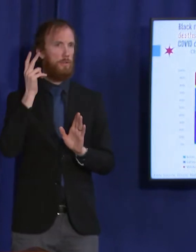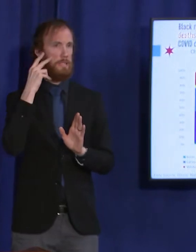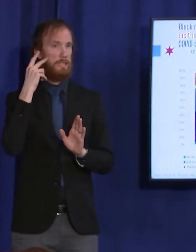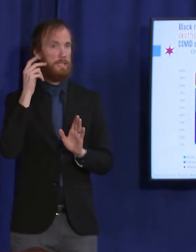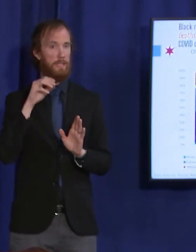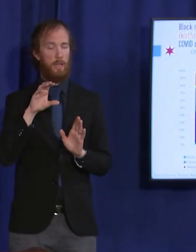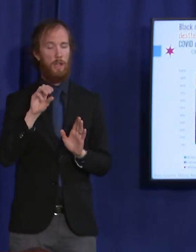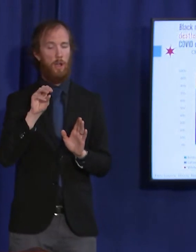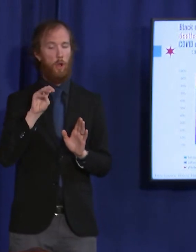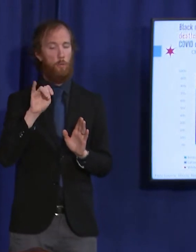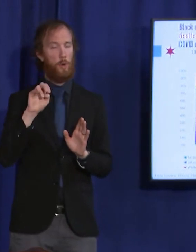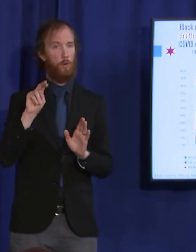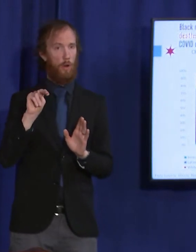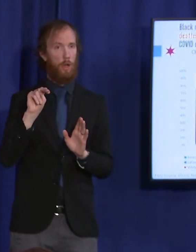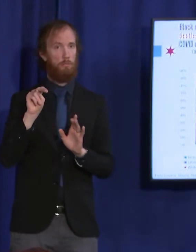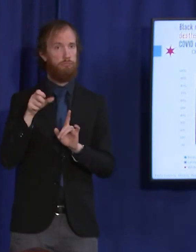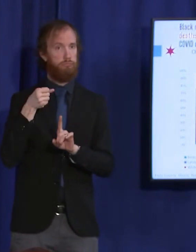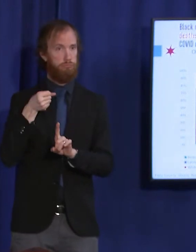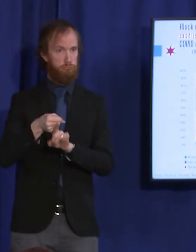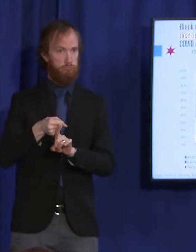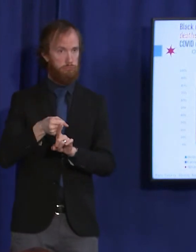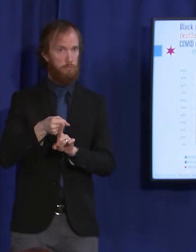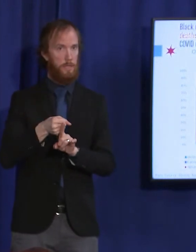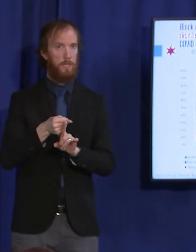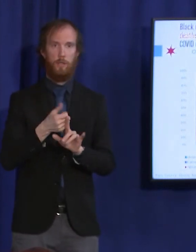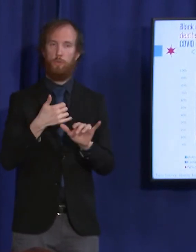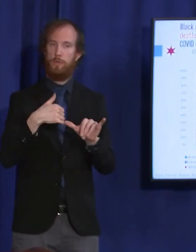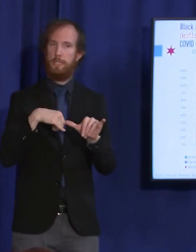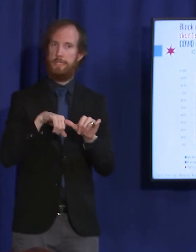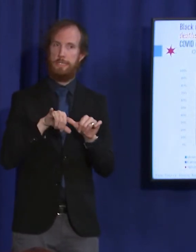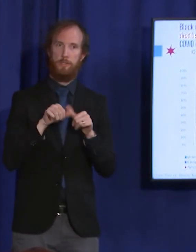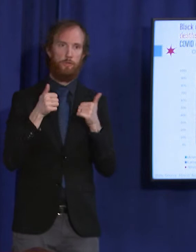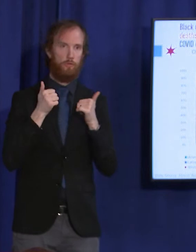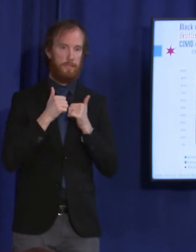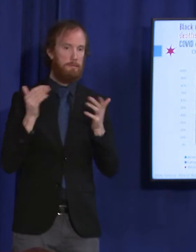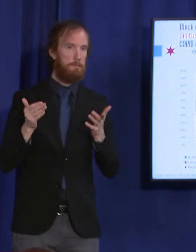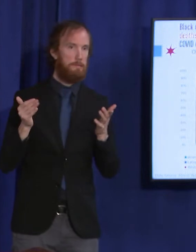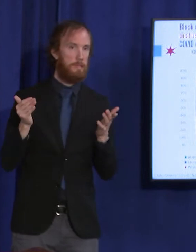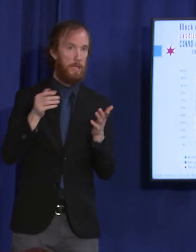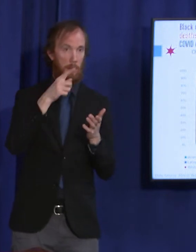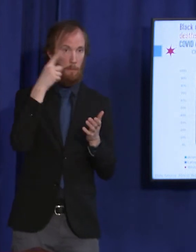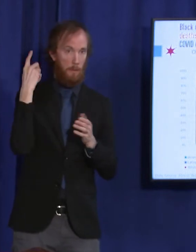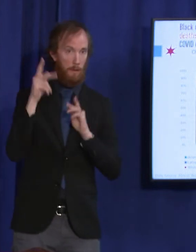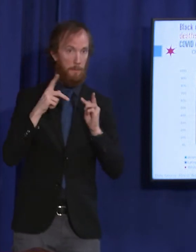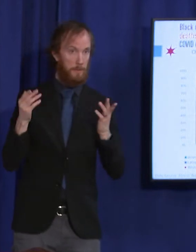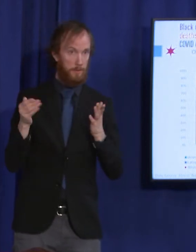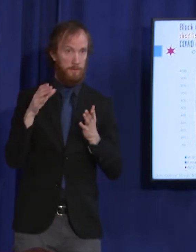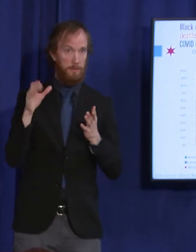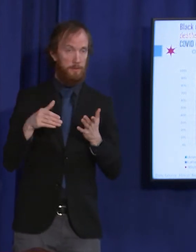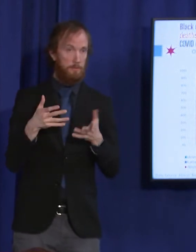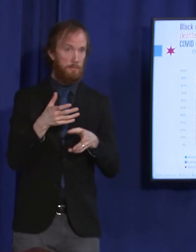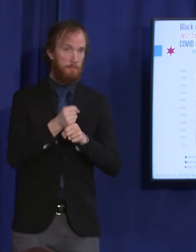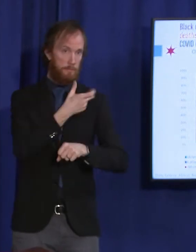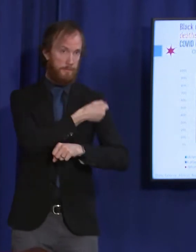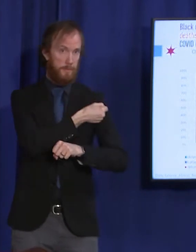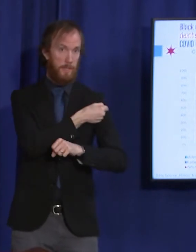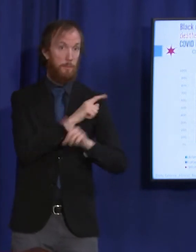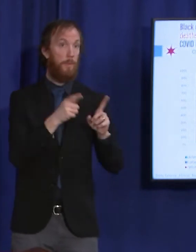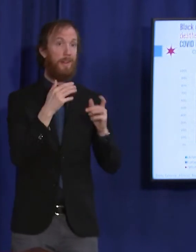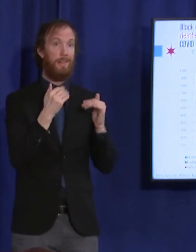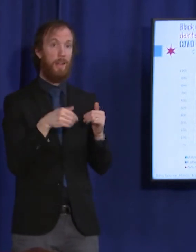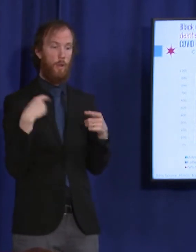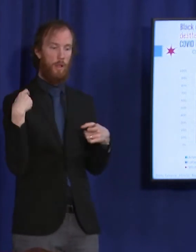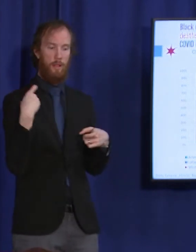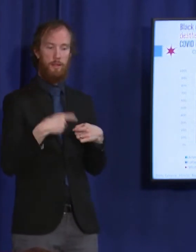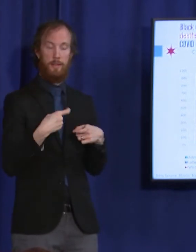Omicron, we still are working hard on vaccinating Black Chicagoans. But Latinx Chicagoans are now actually more